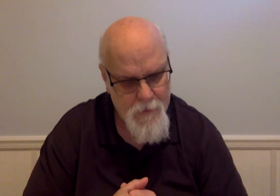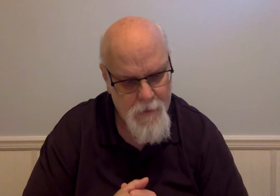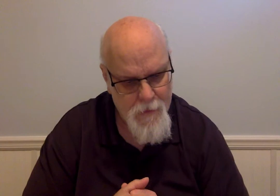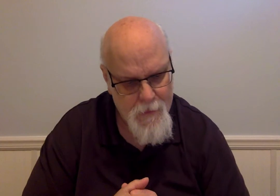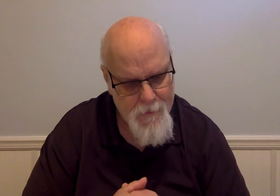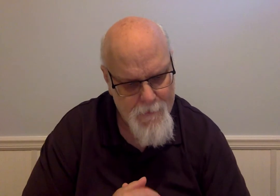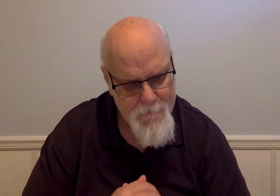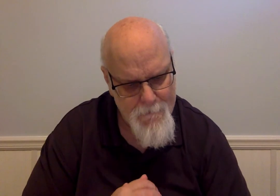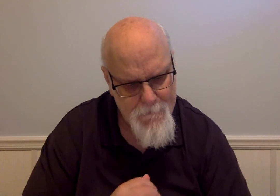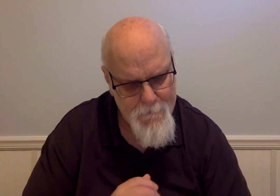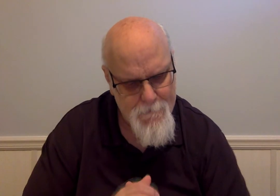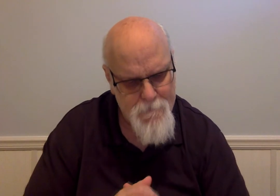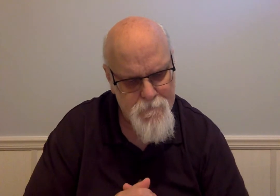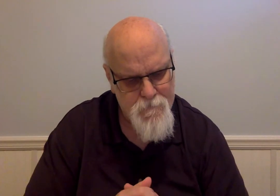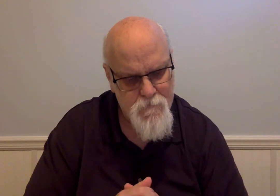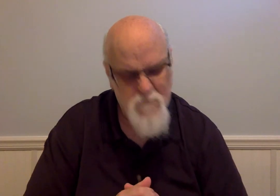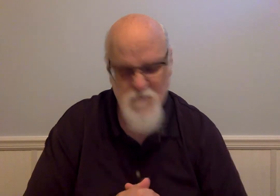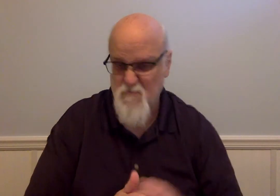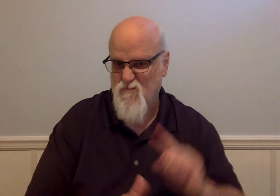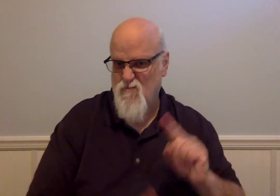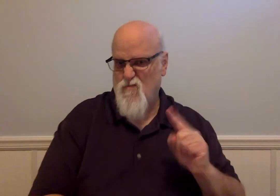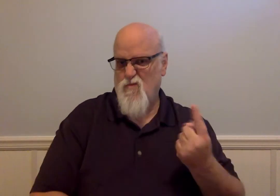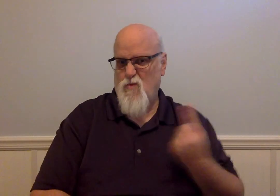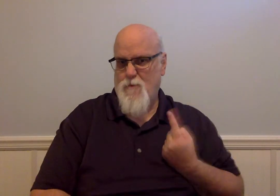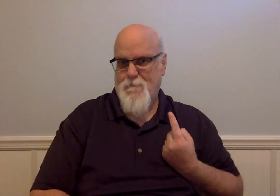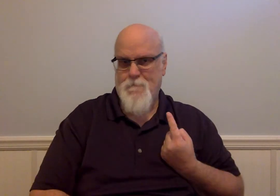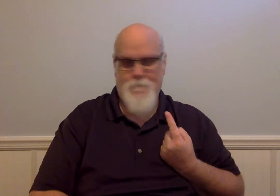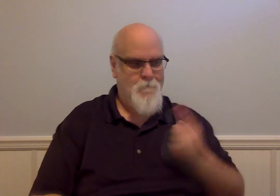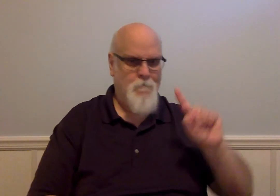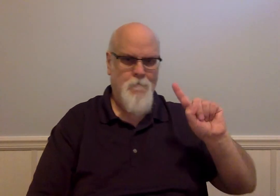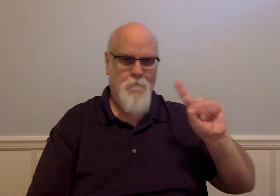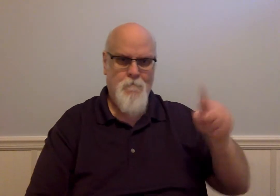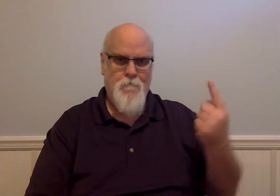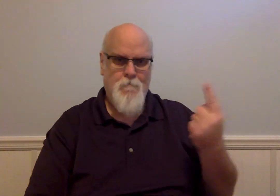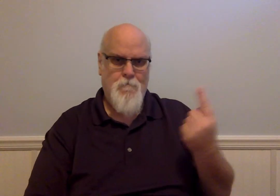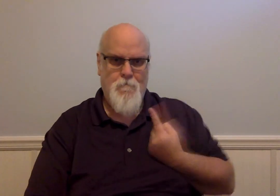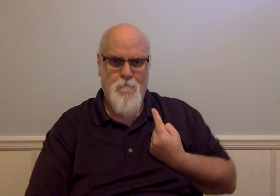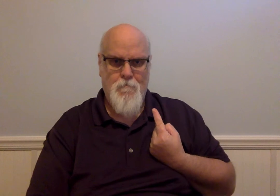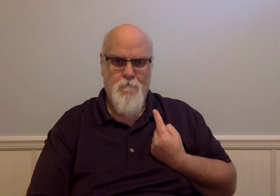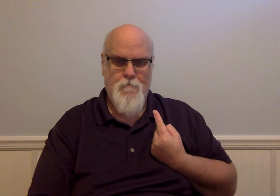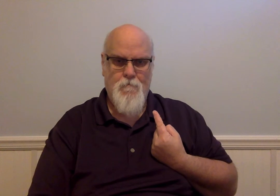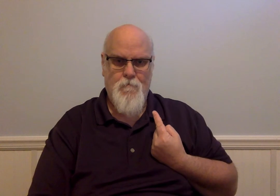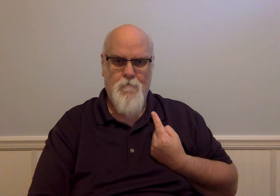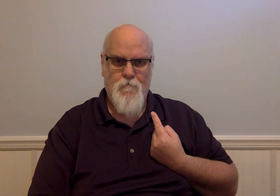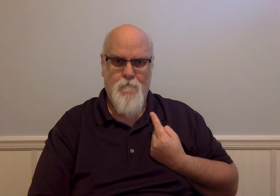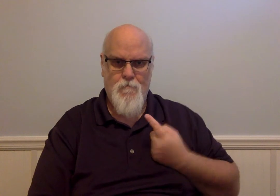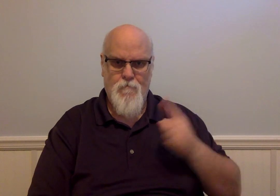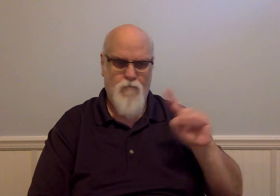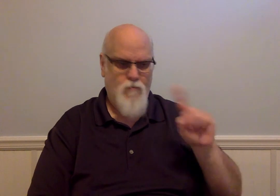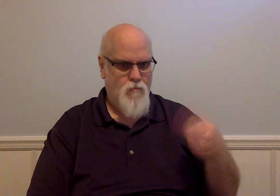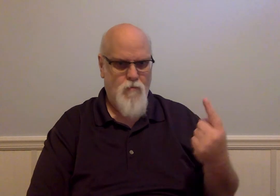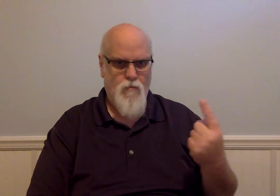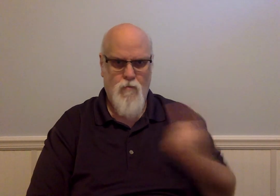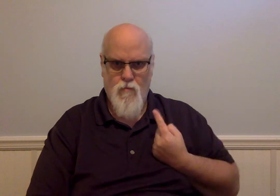palm. The middle child. Maybe you're the only one, so it's like first in me.